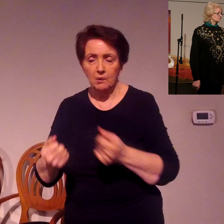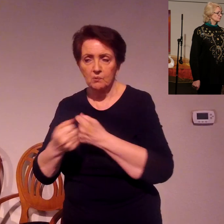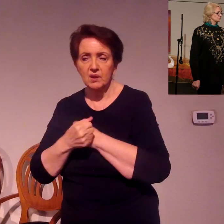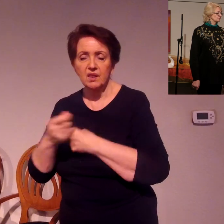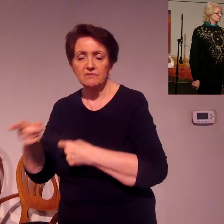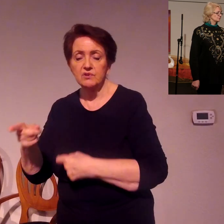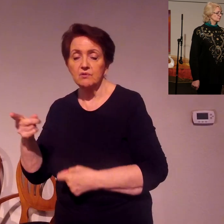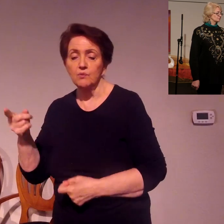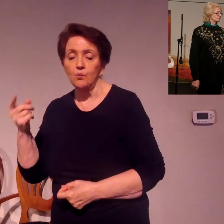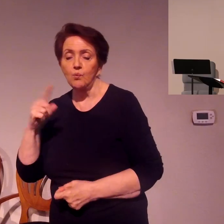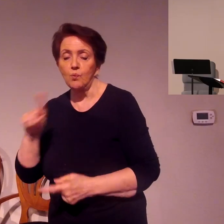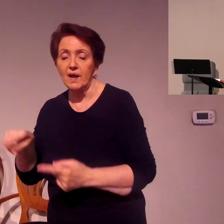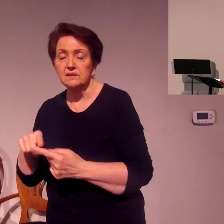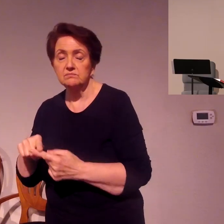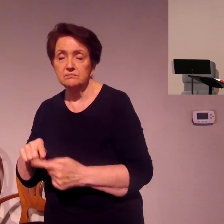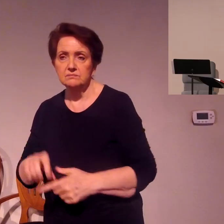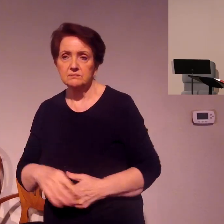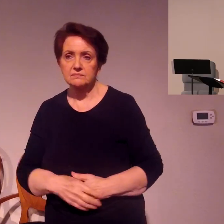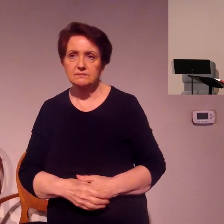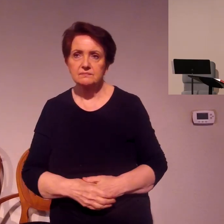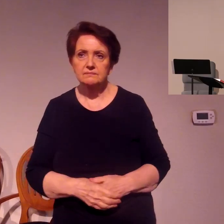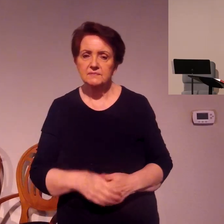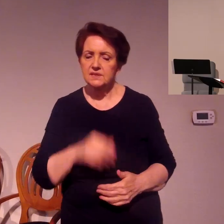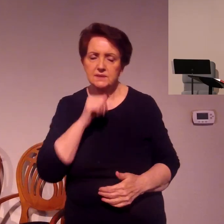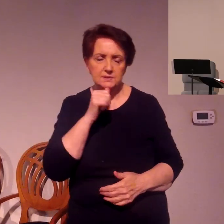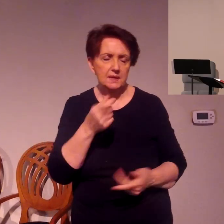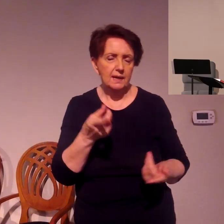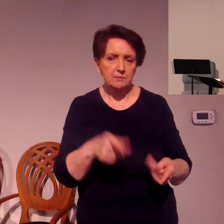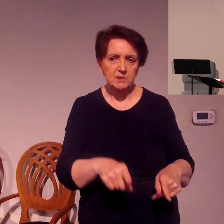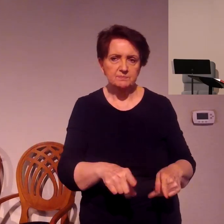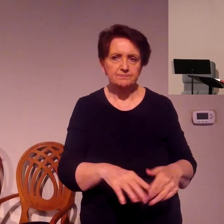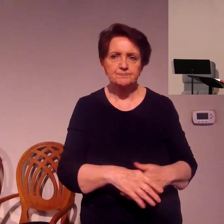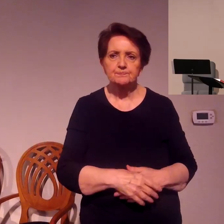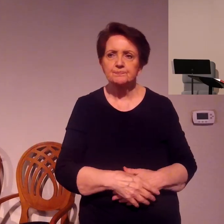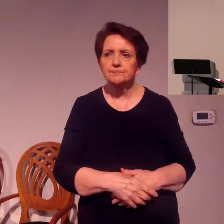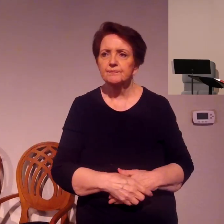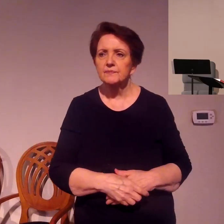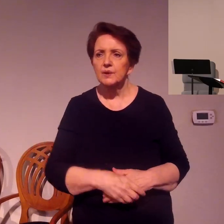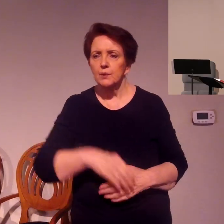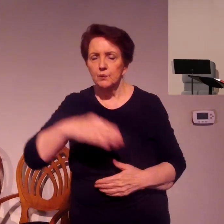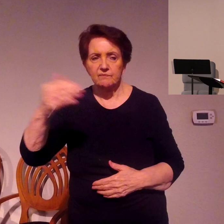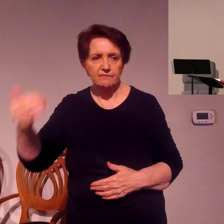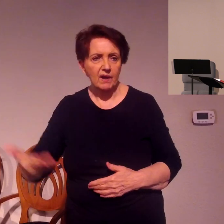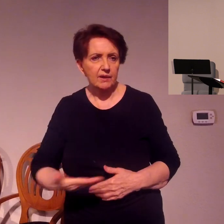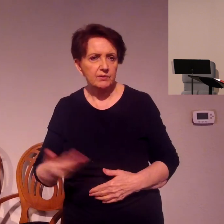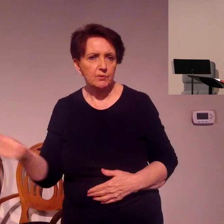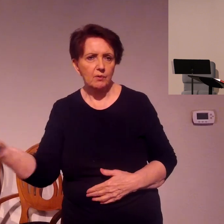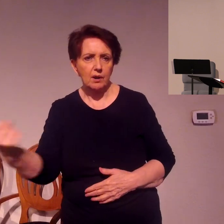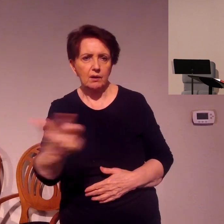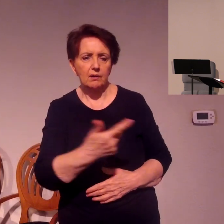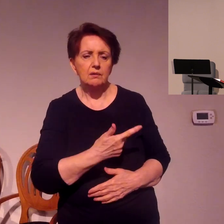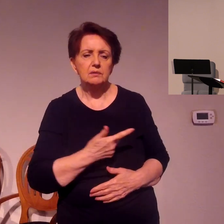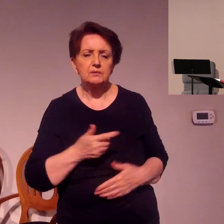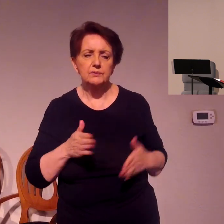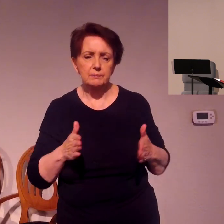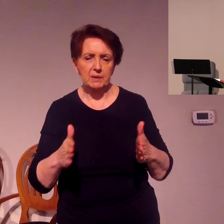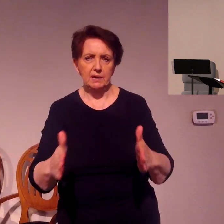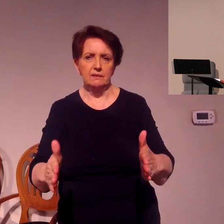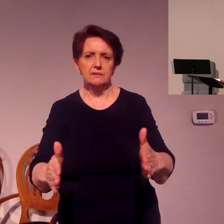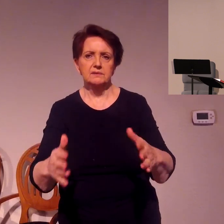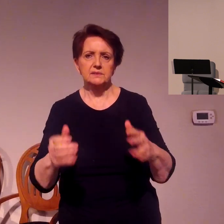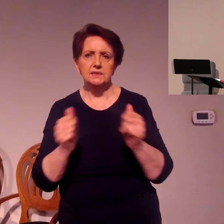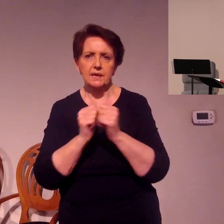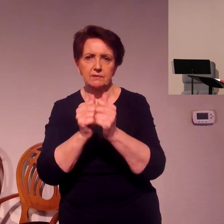Doesn't occur. And so we invite you all on this road, this beautiful journey